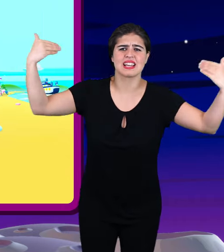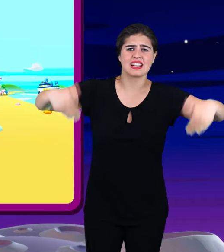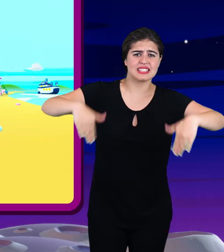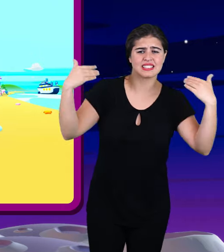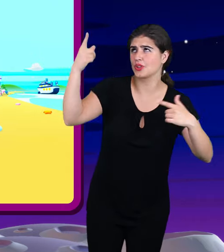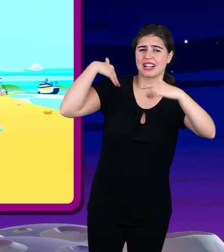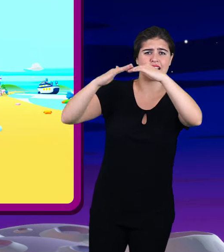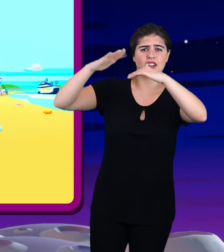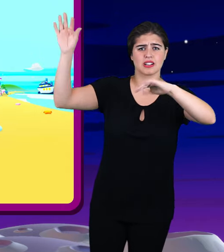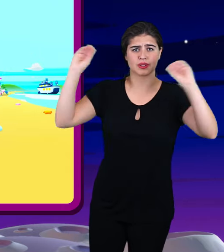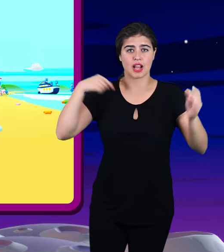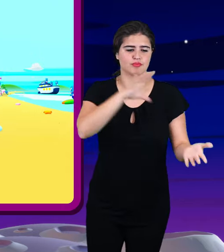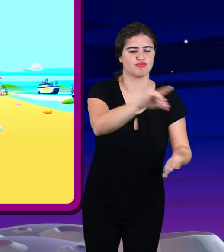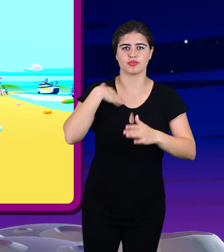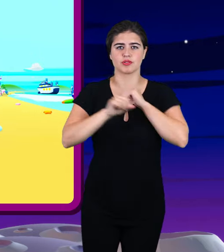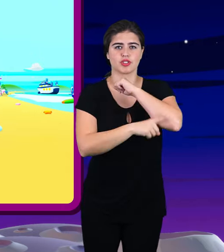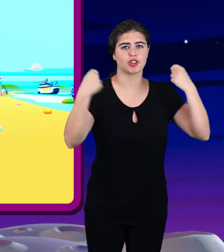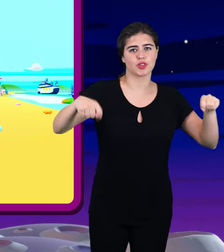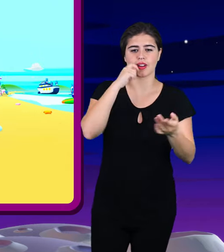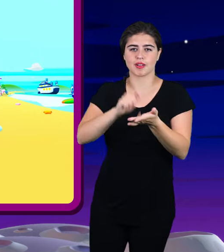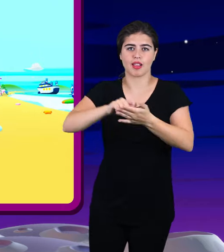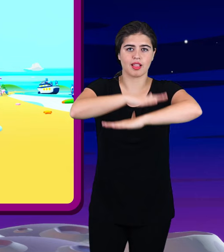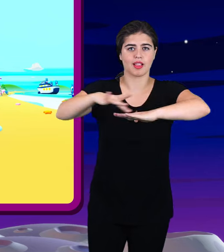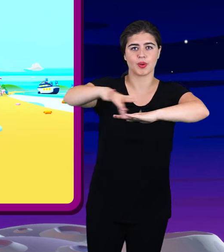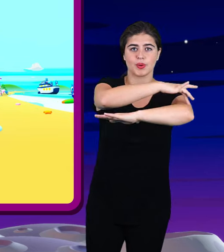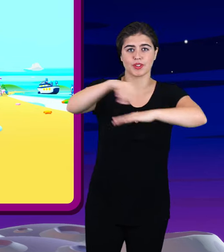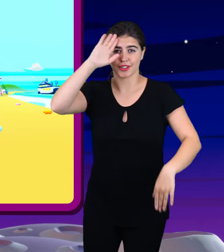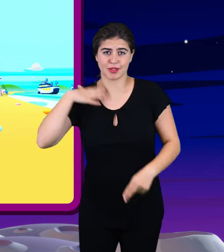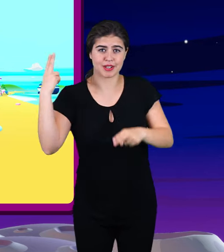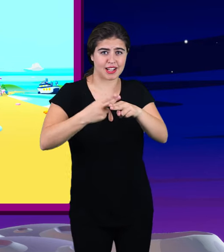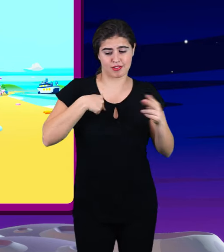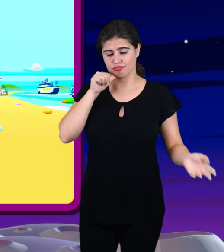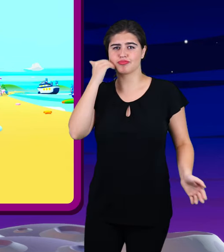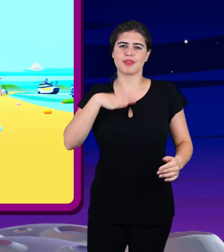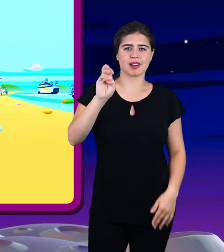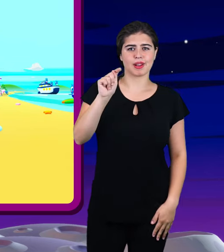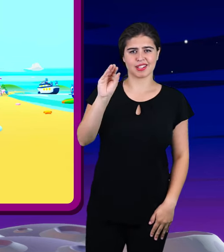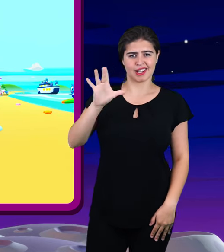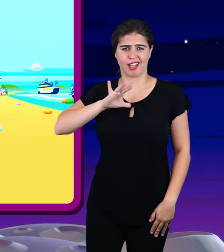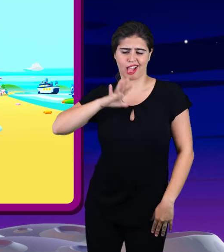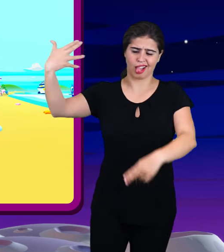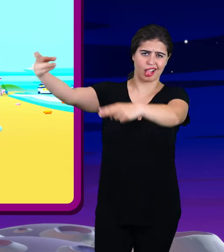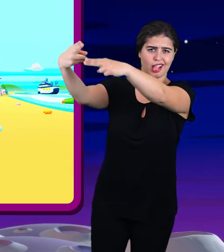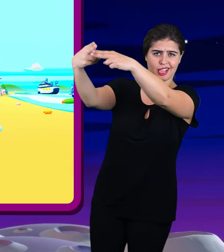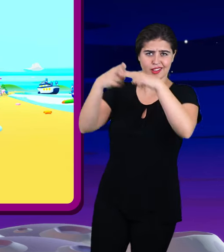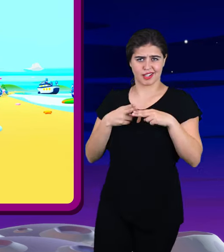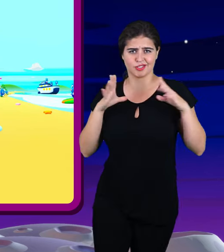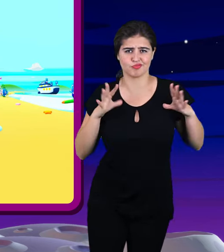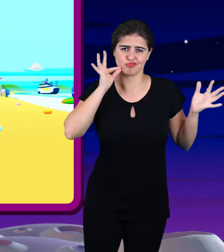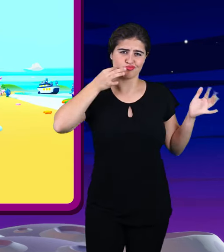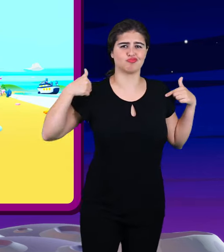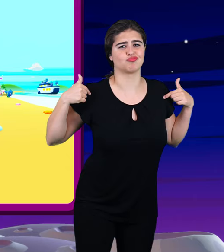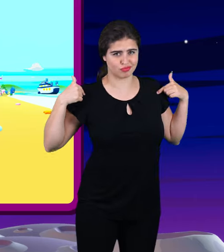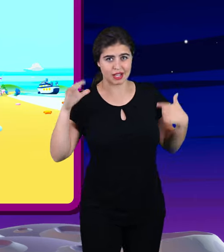limite. I picked up all the trash and toys and pencils on my desk. Yeah, you all know my name, and I'm not ashamed. Benito is a cool name for a